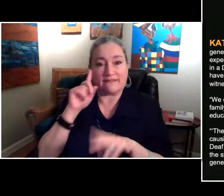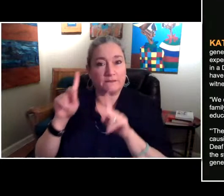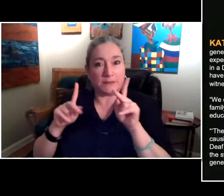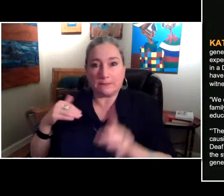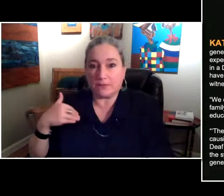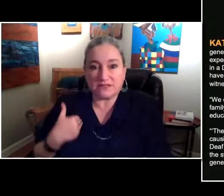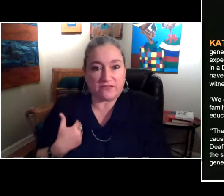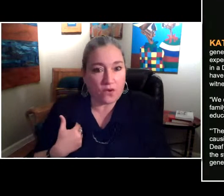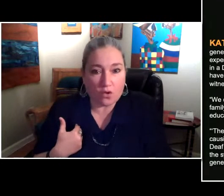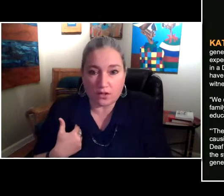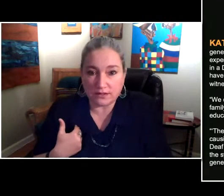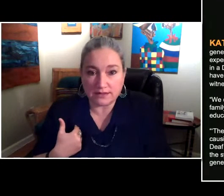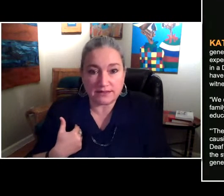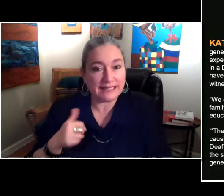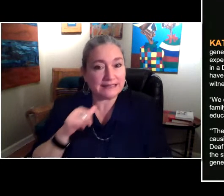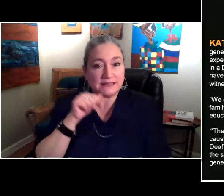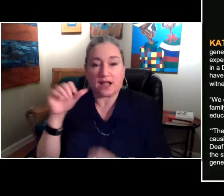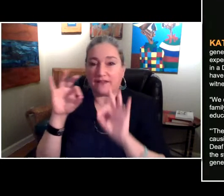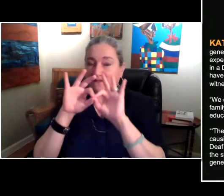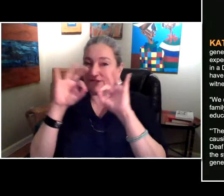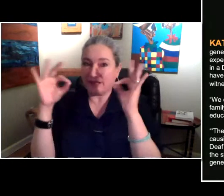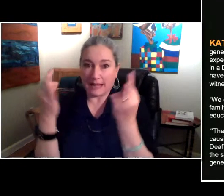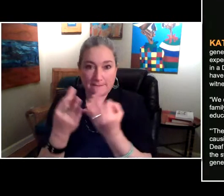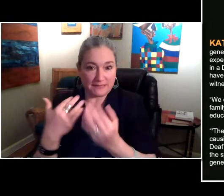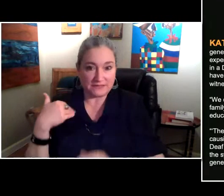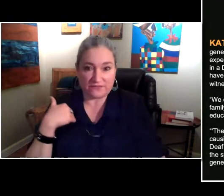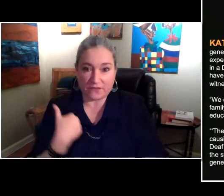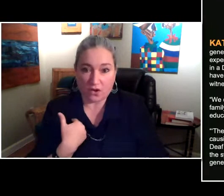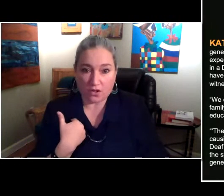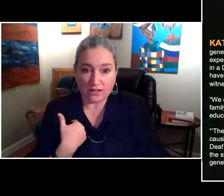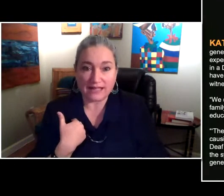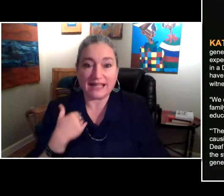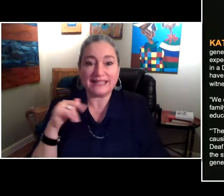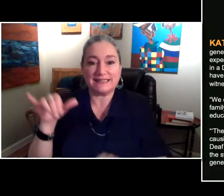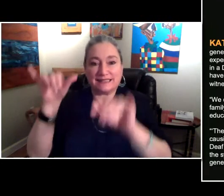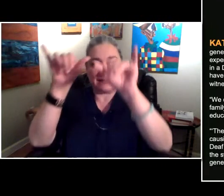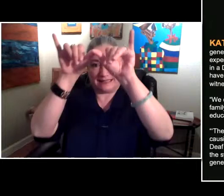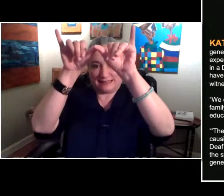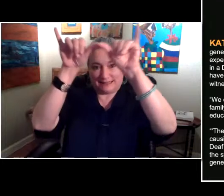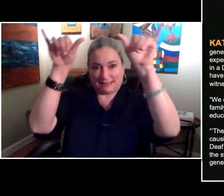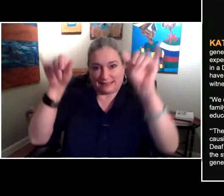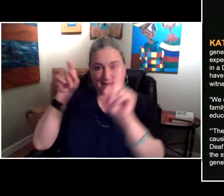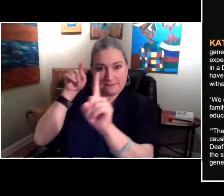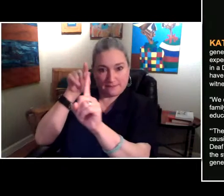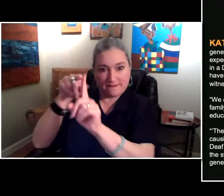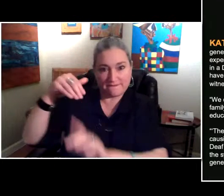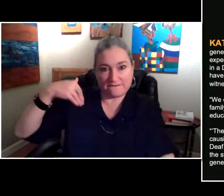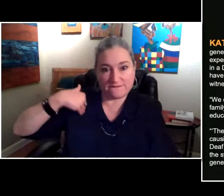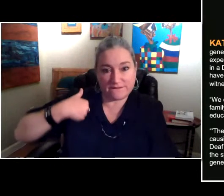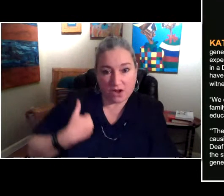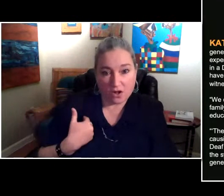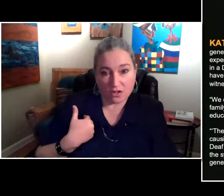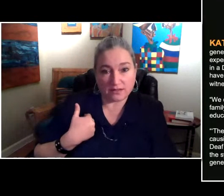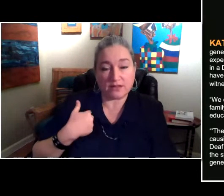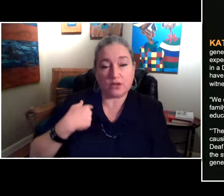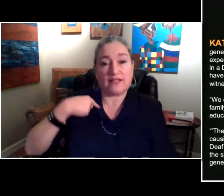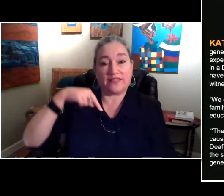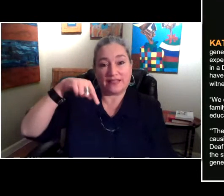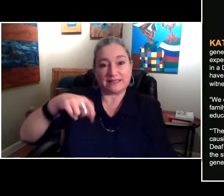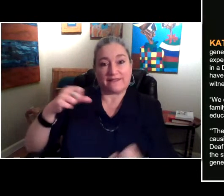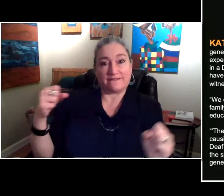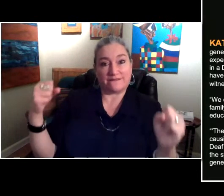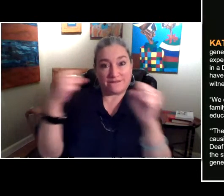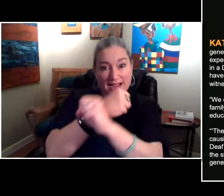causing that trauma. It's not the children's or the deaf people's fault. It's not the family's fault. It is